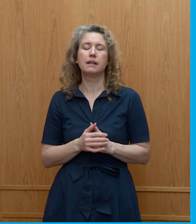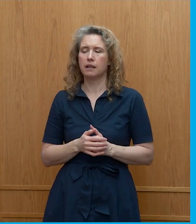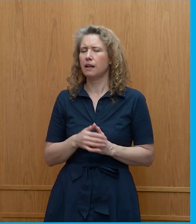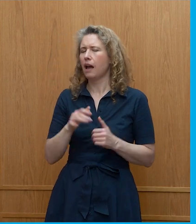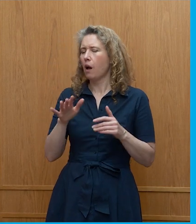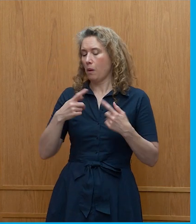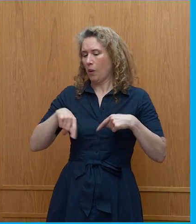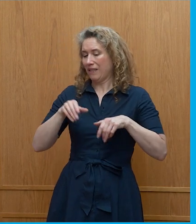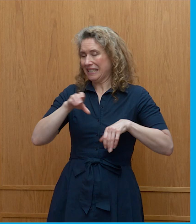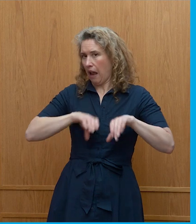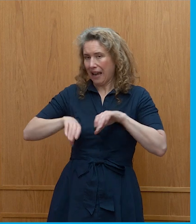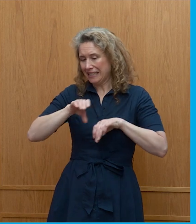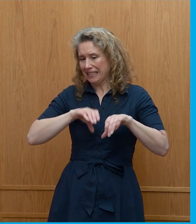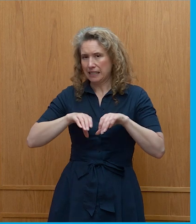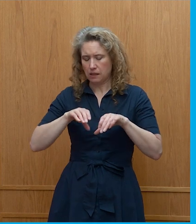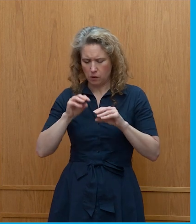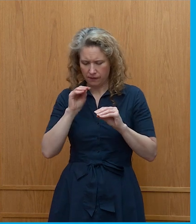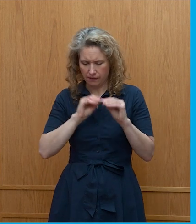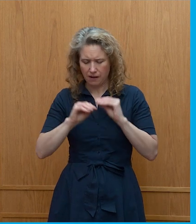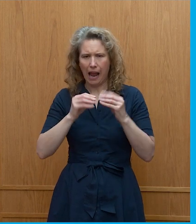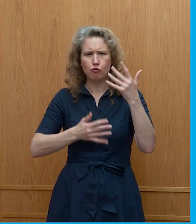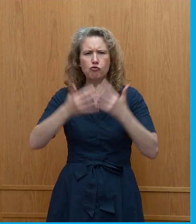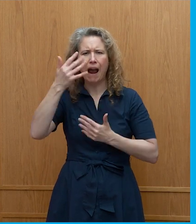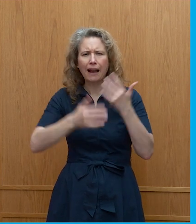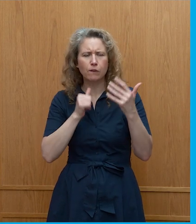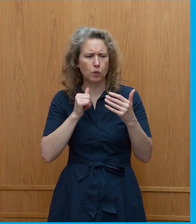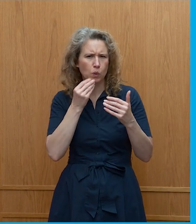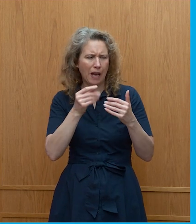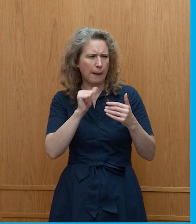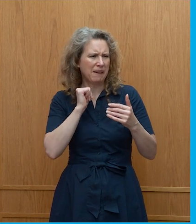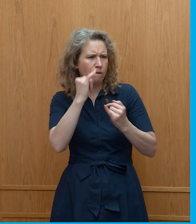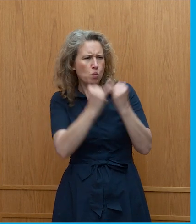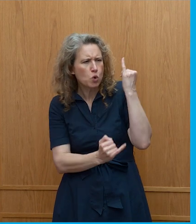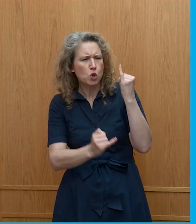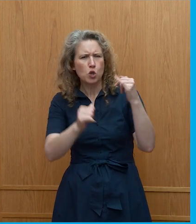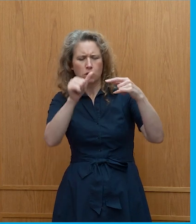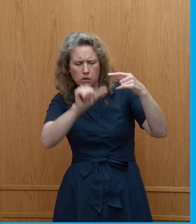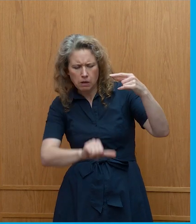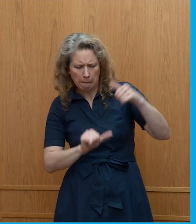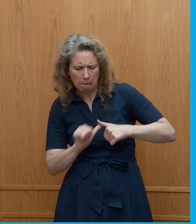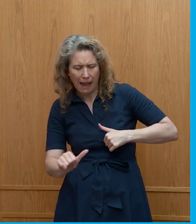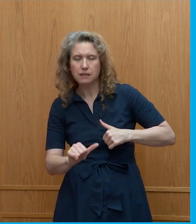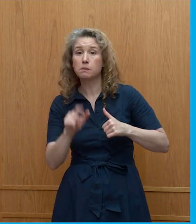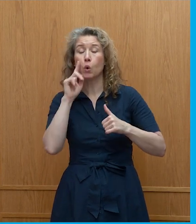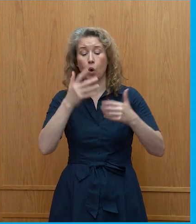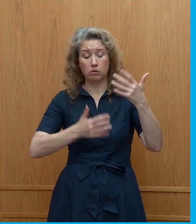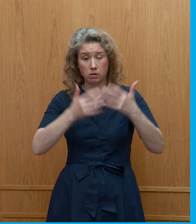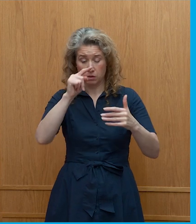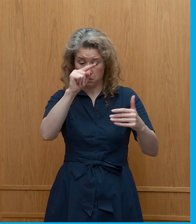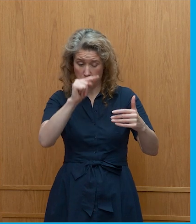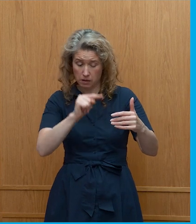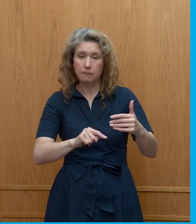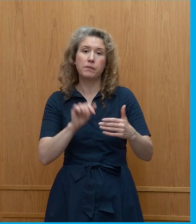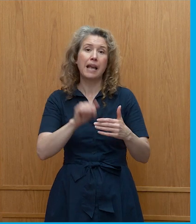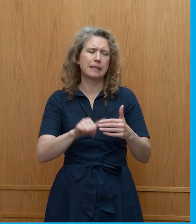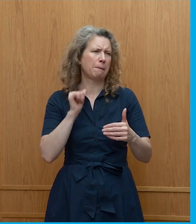as scientists we have ranked all these foods like some foods that are better and worse and if you look at the ranking definitely kind of the